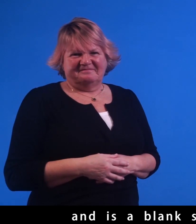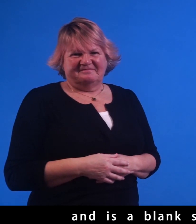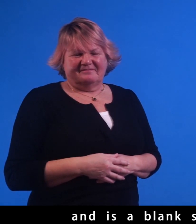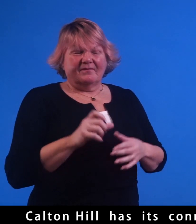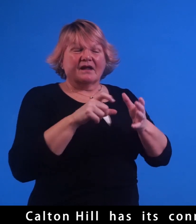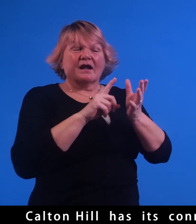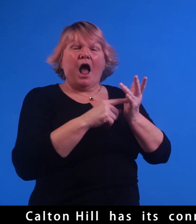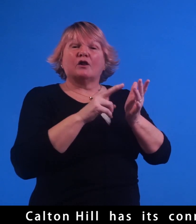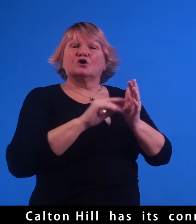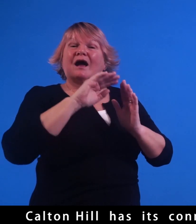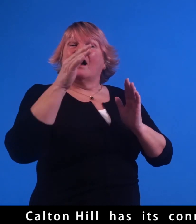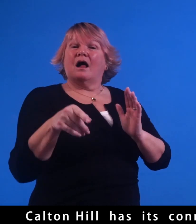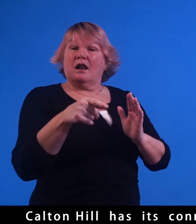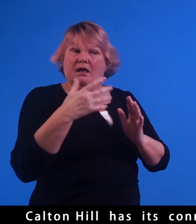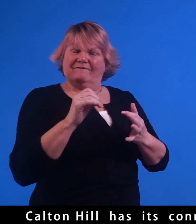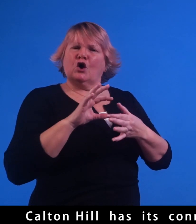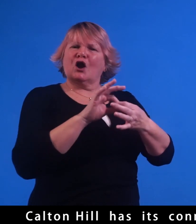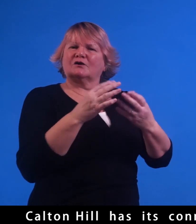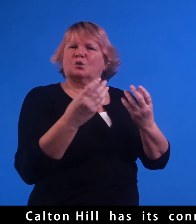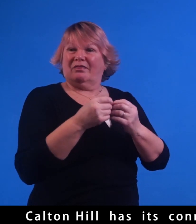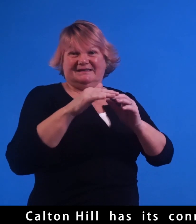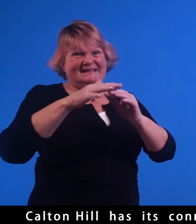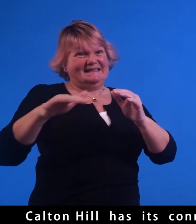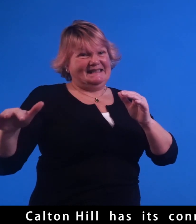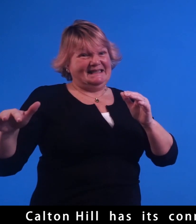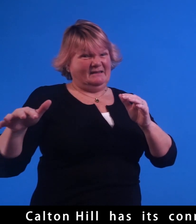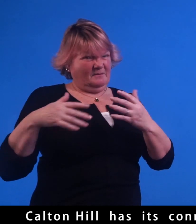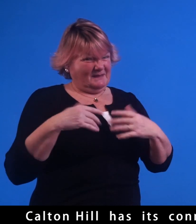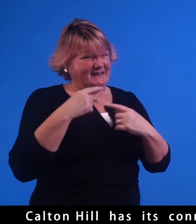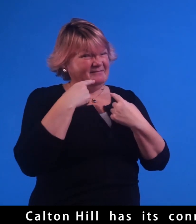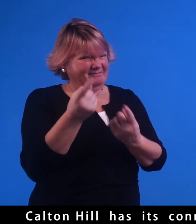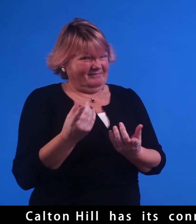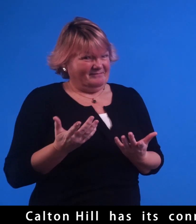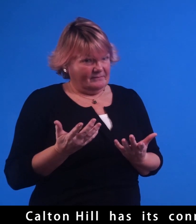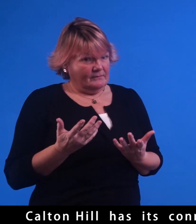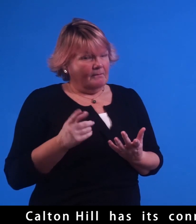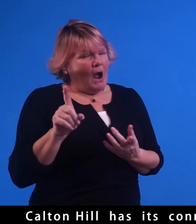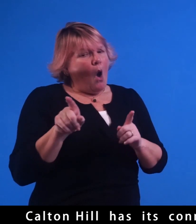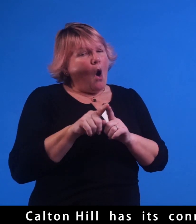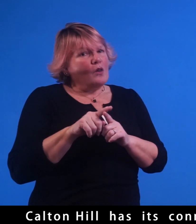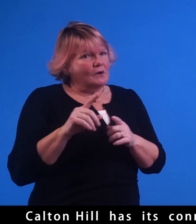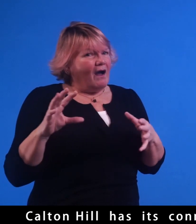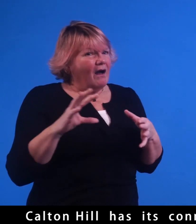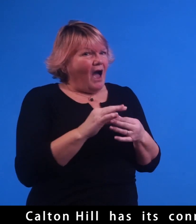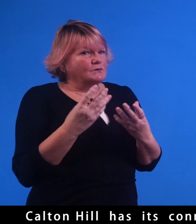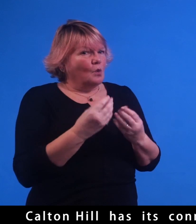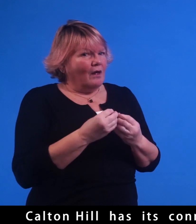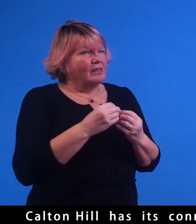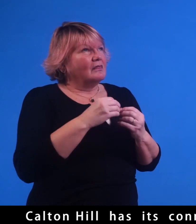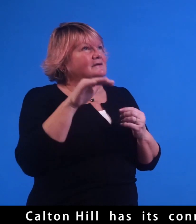Calton Hill has its connection with the sea, as stated, but it was also closely connected with the